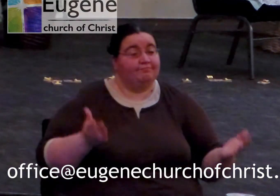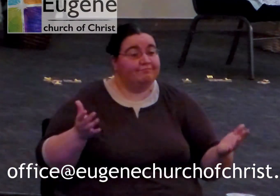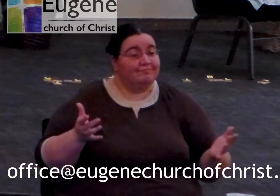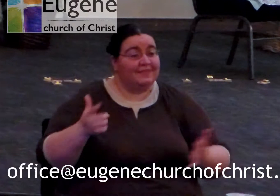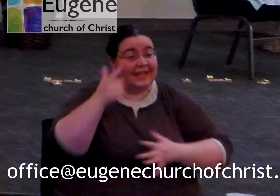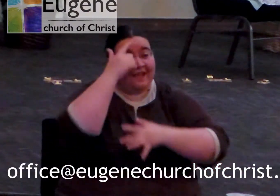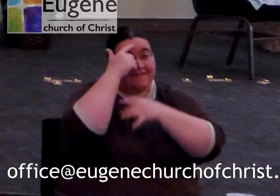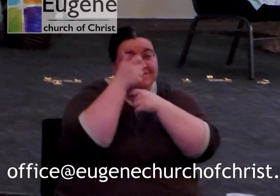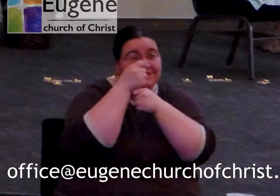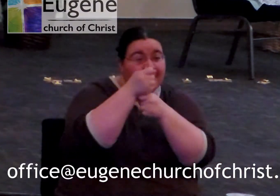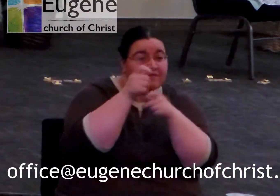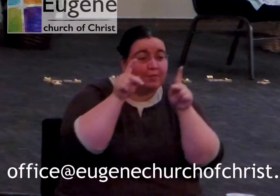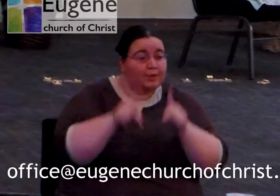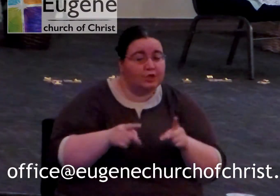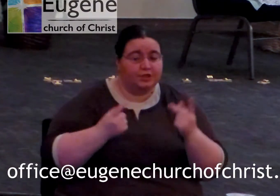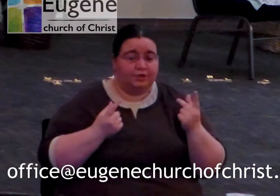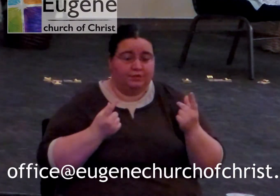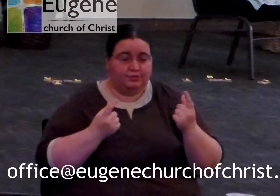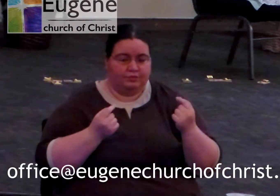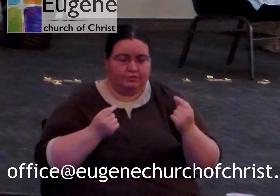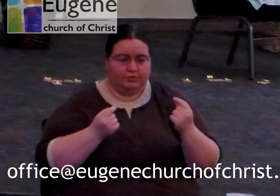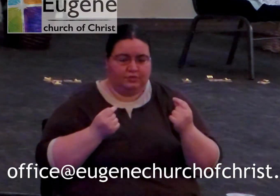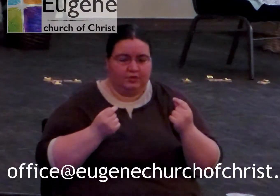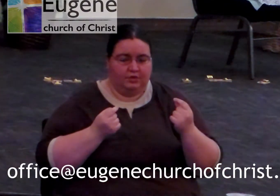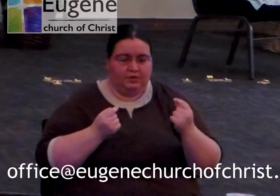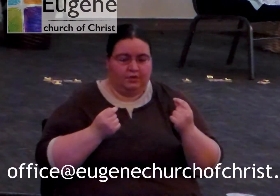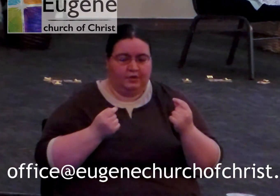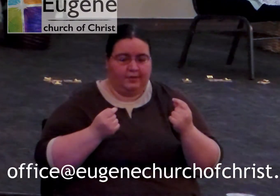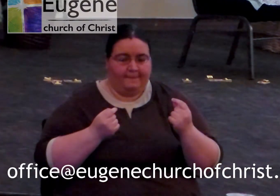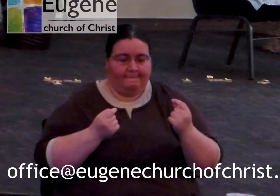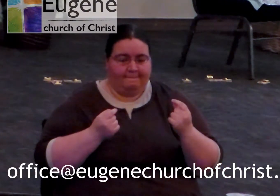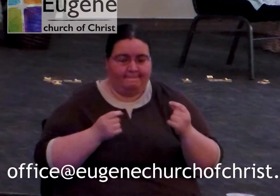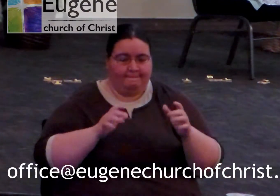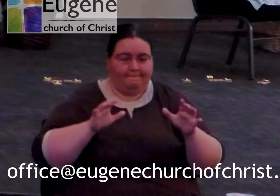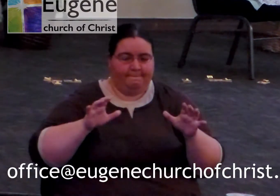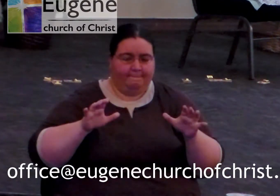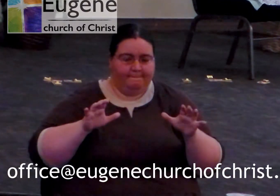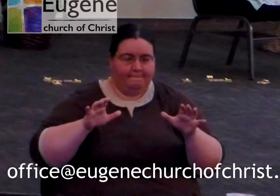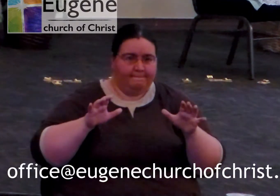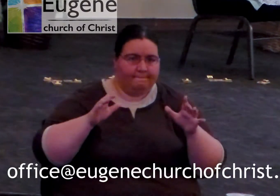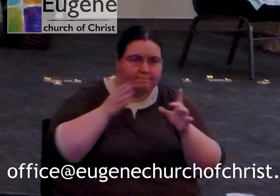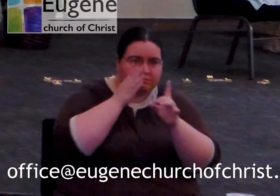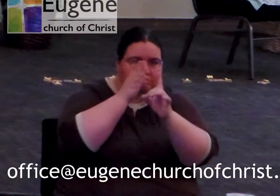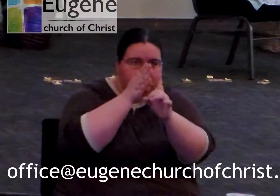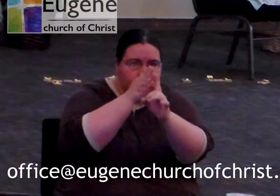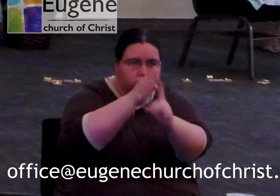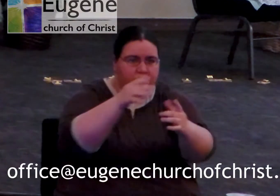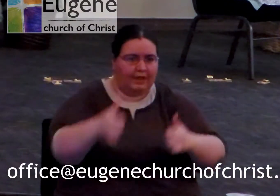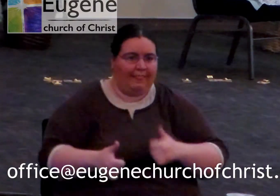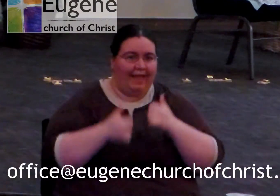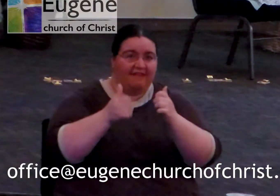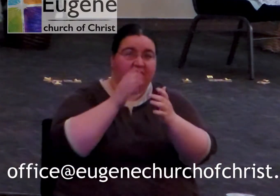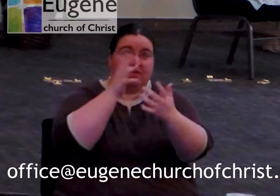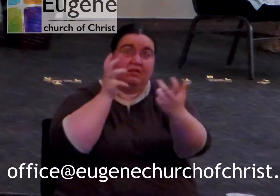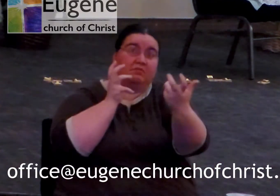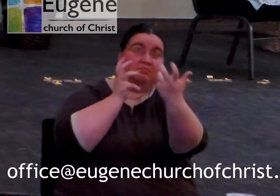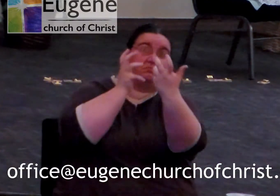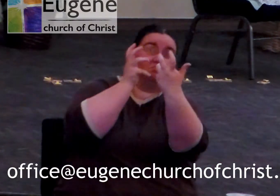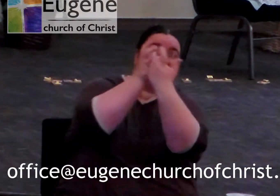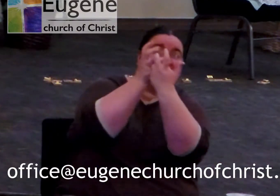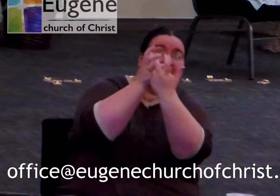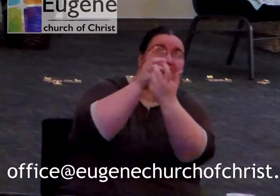in line with the author of that faith. So as we look at our direction, is it in line with